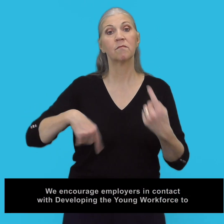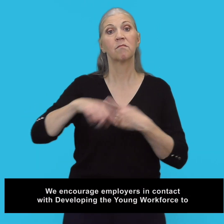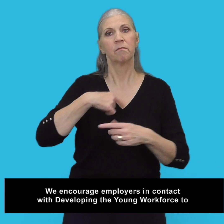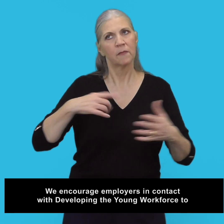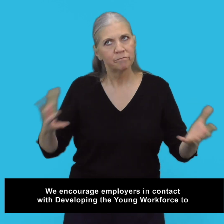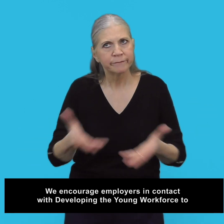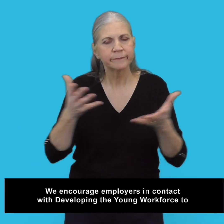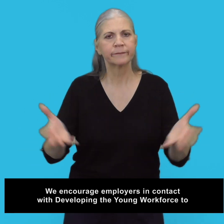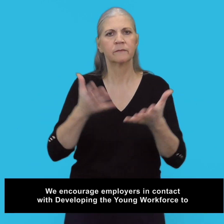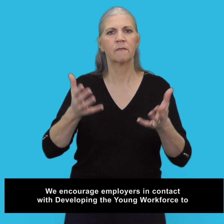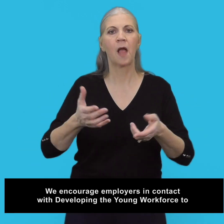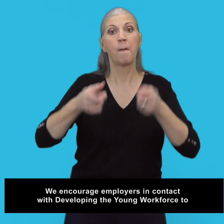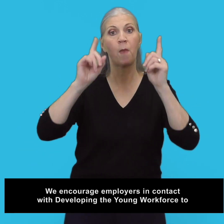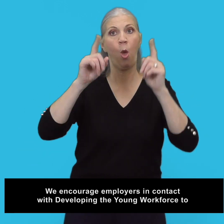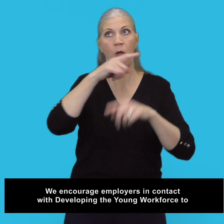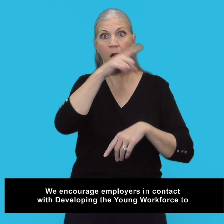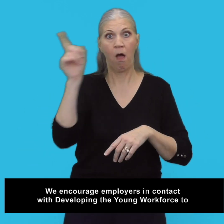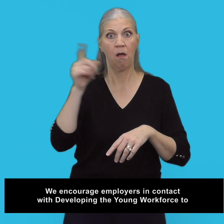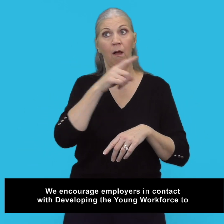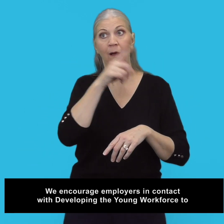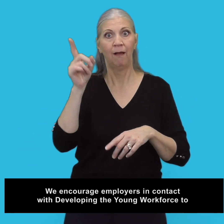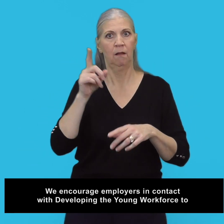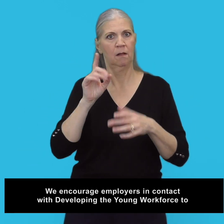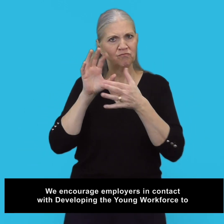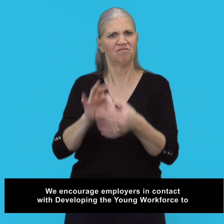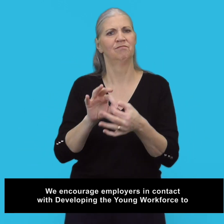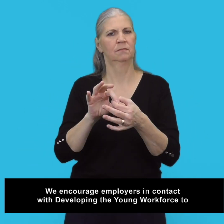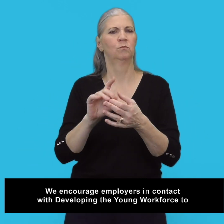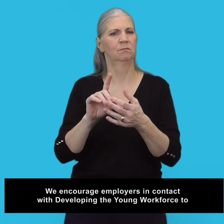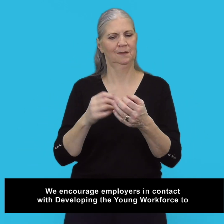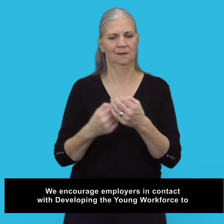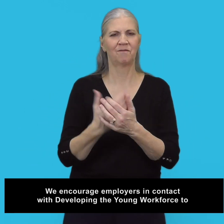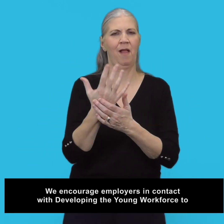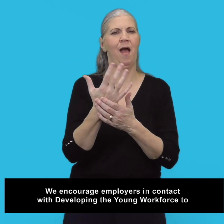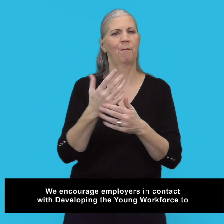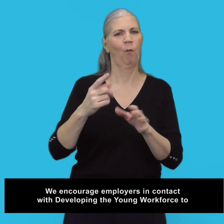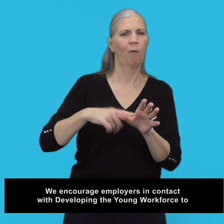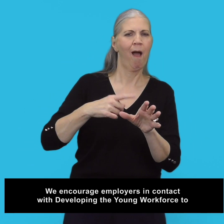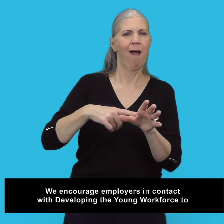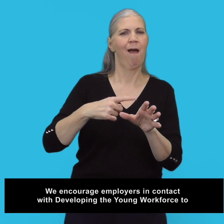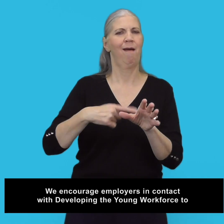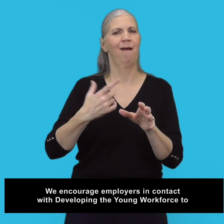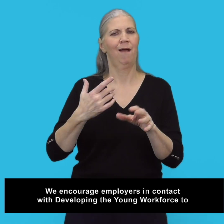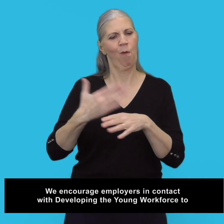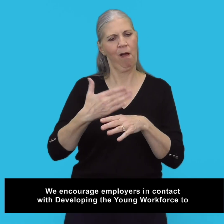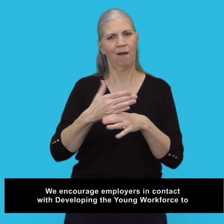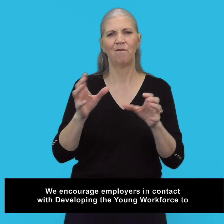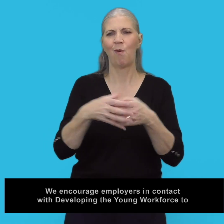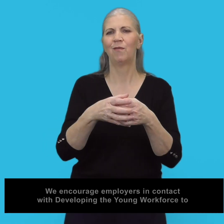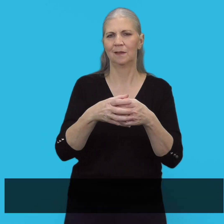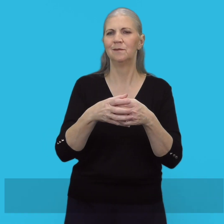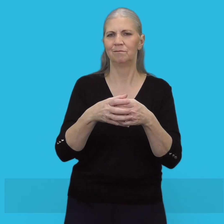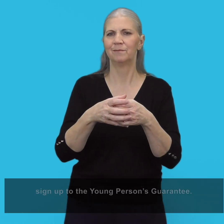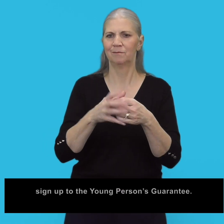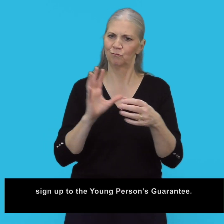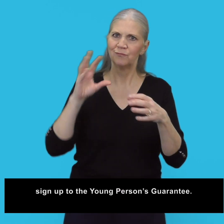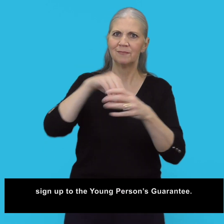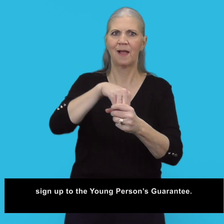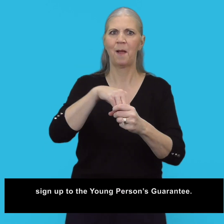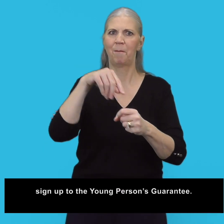We encourage employers to contact with Developing the Young Workforce to sign up to the Young Persons